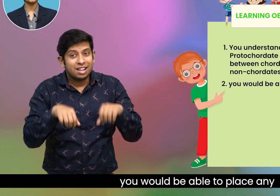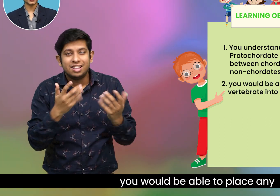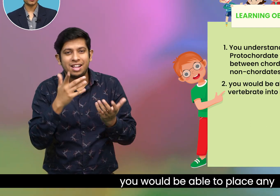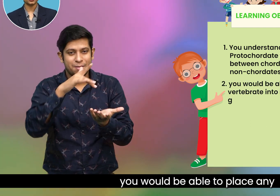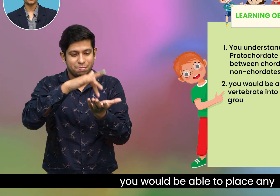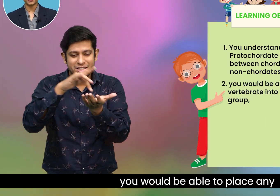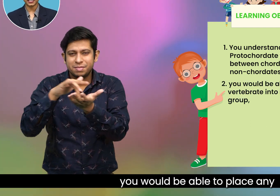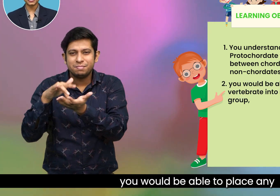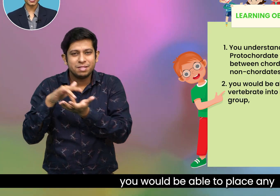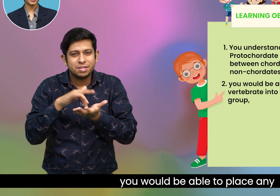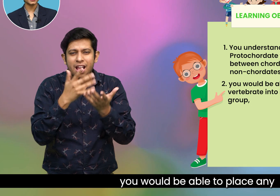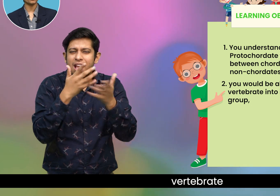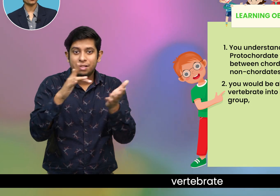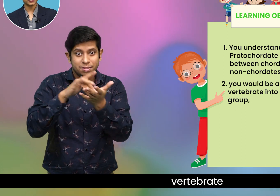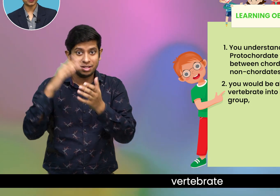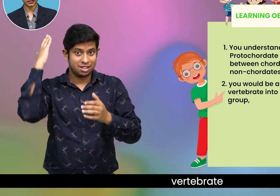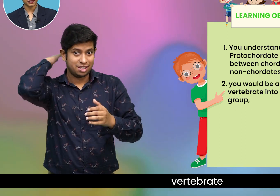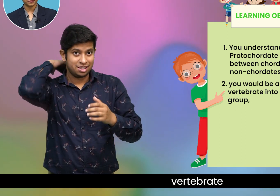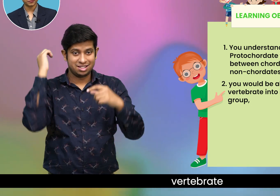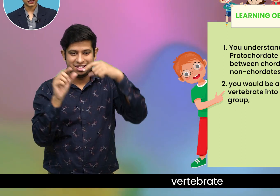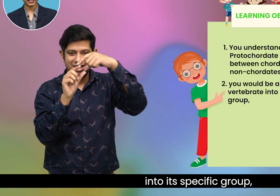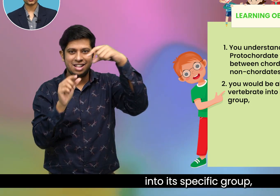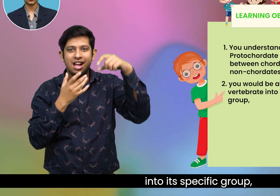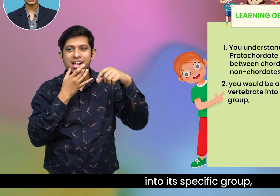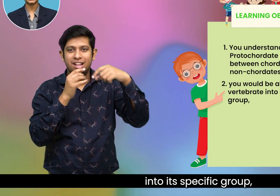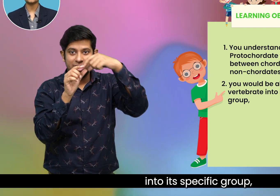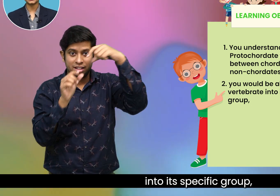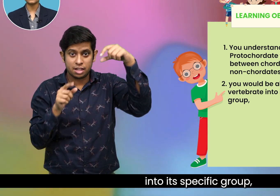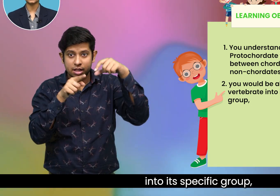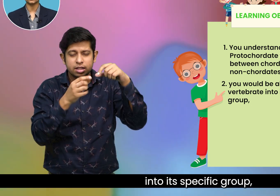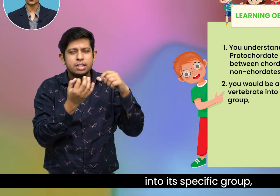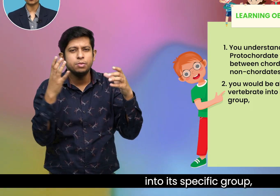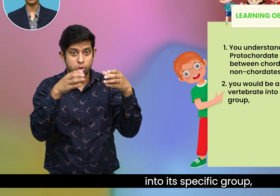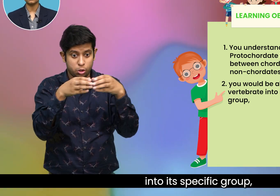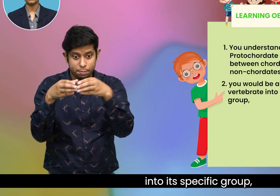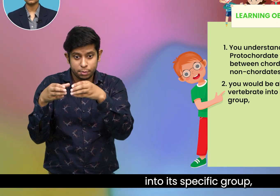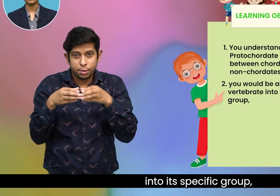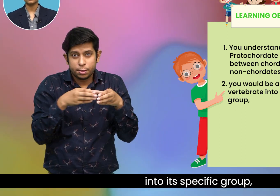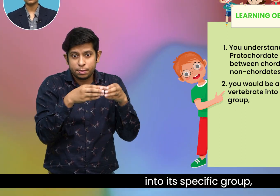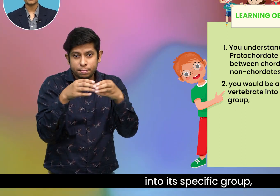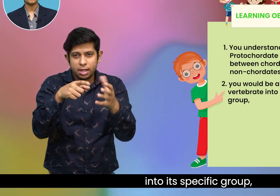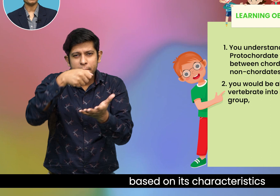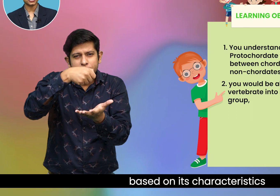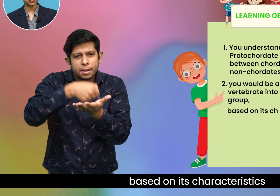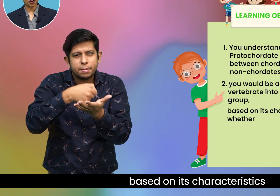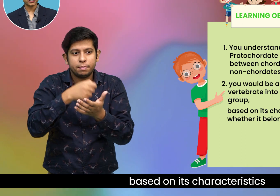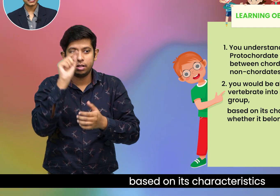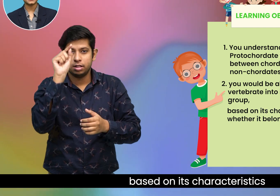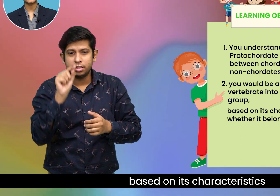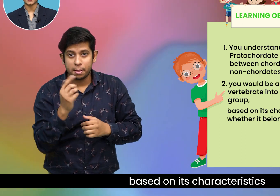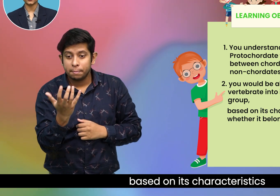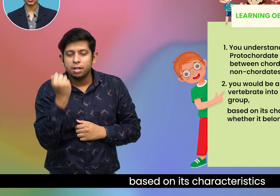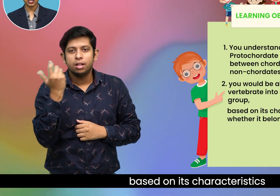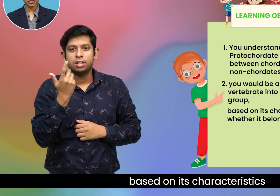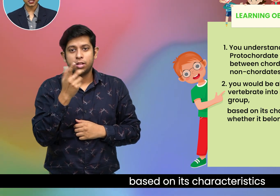You would be able to place any vertebrate into its specific group based on